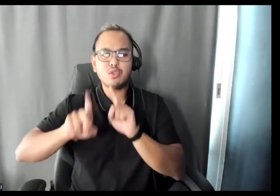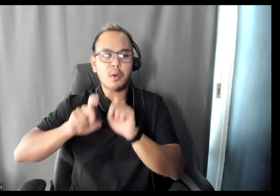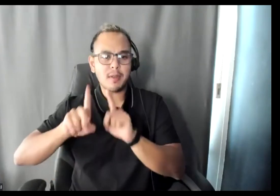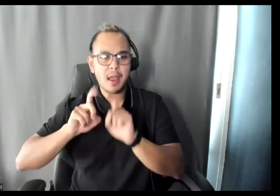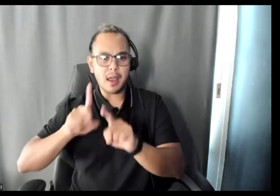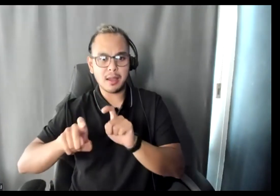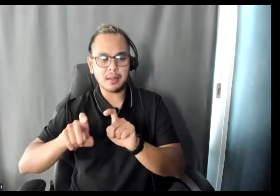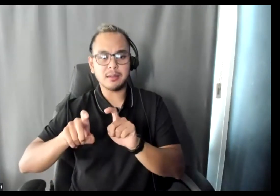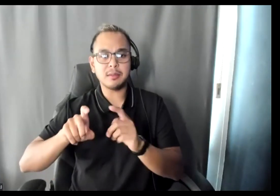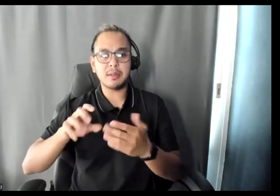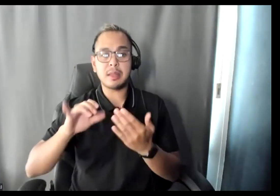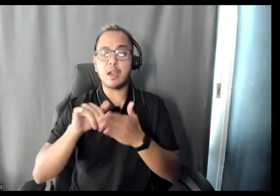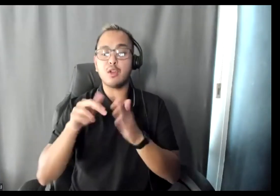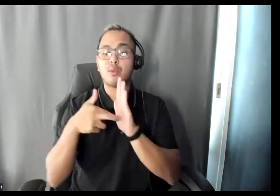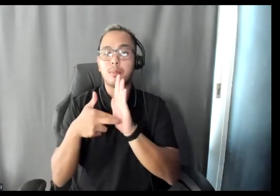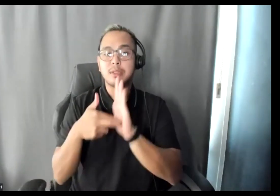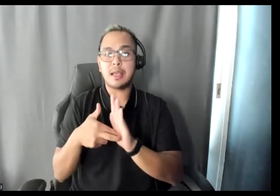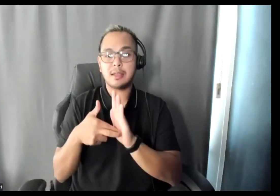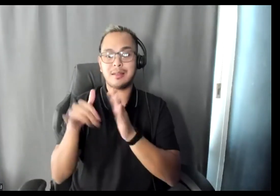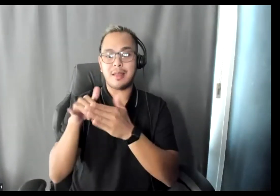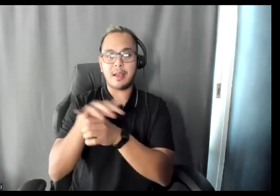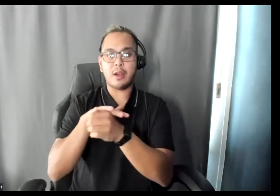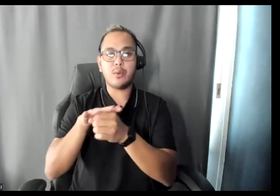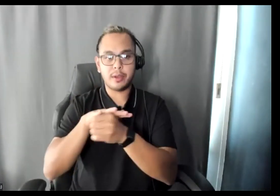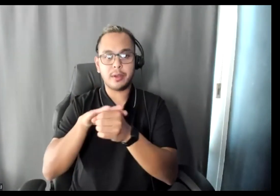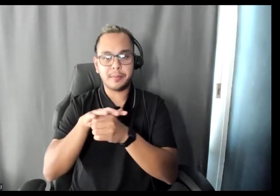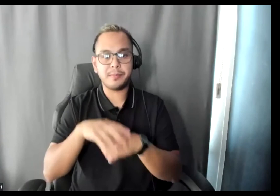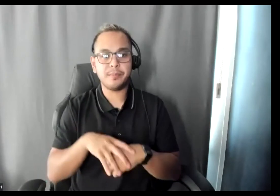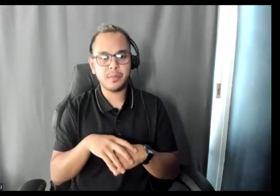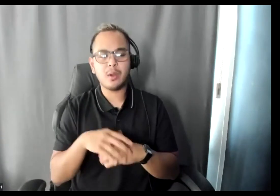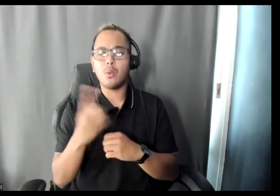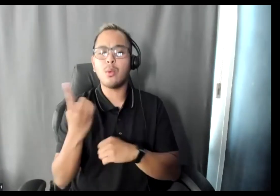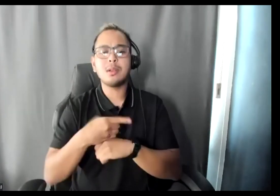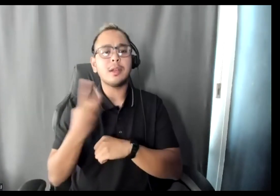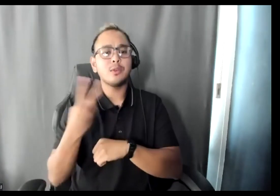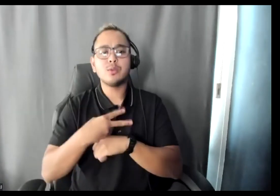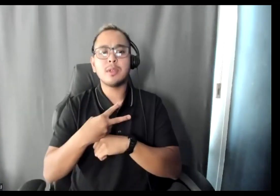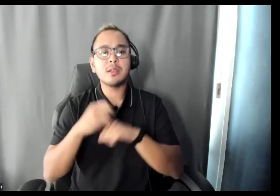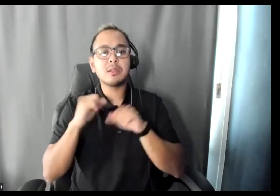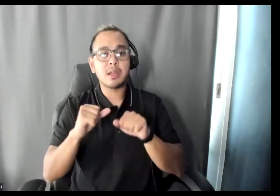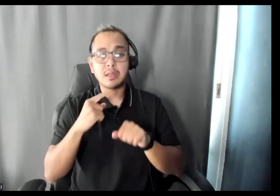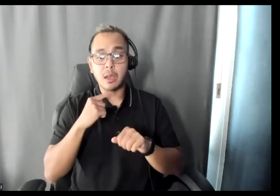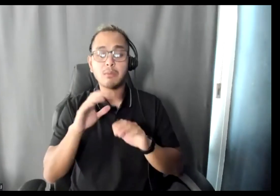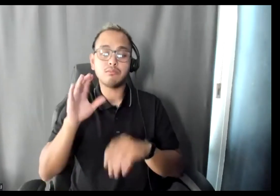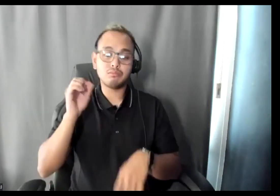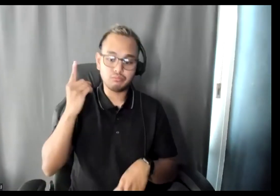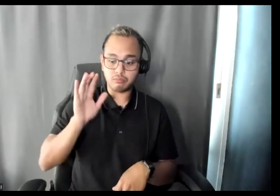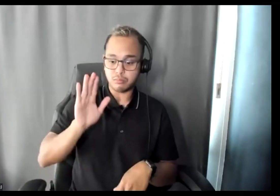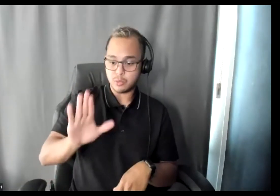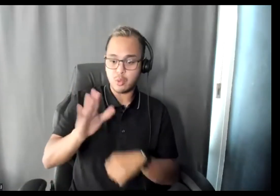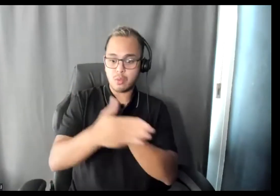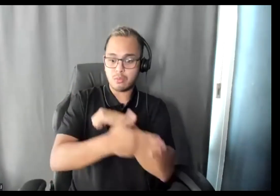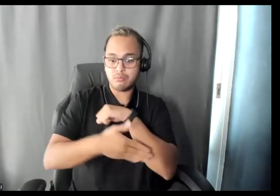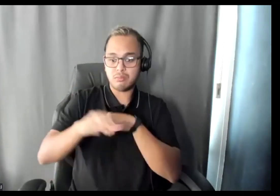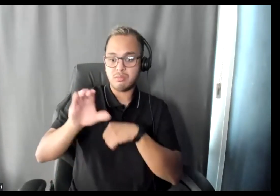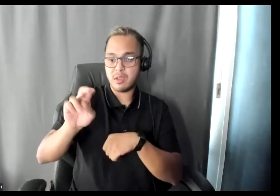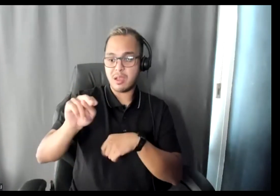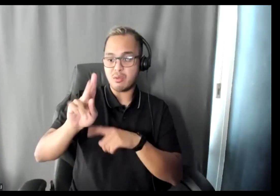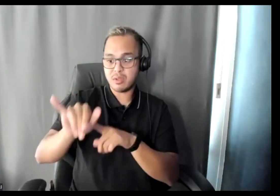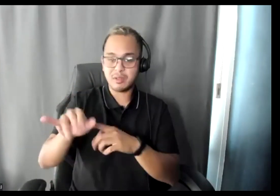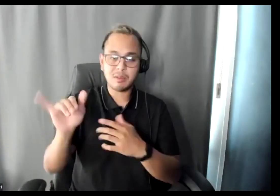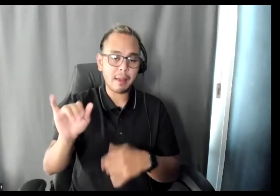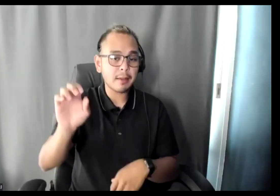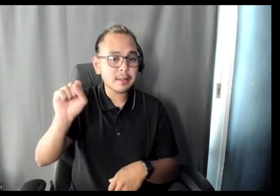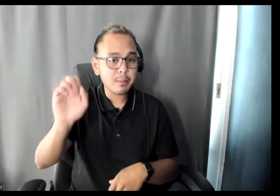that's representative of said geography. And within a day or two, we can say, look, in your county, let's say, you're really focused in San Bernardino